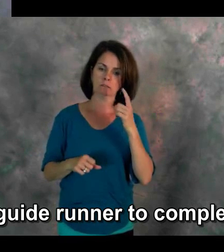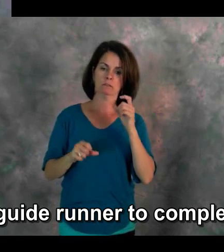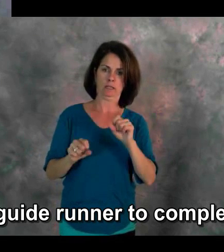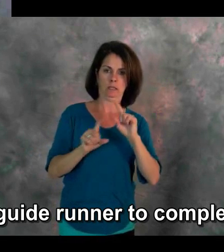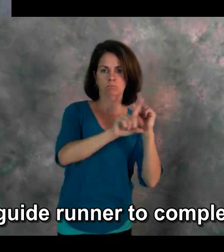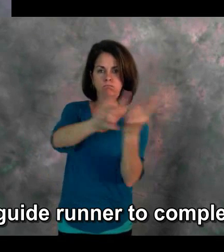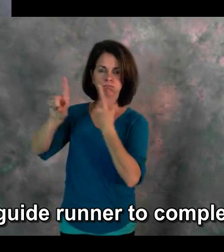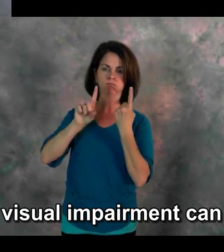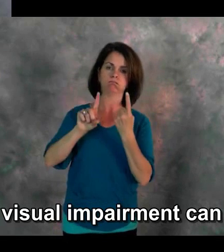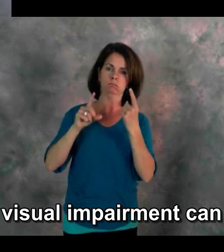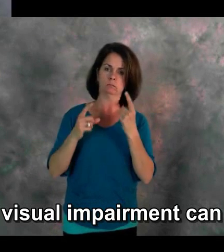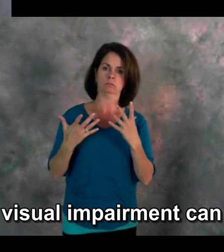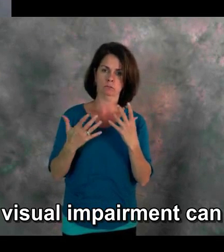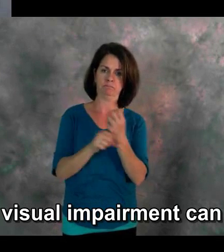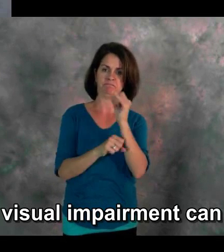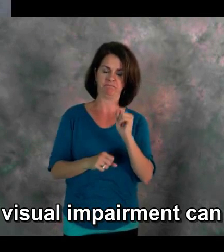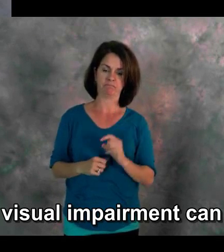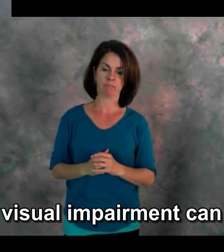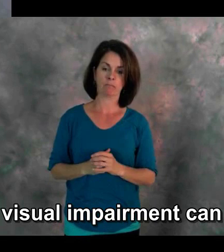runner to complete the course.